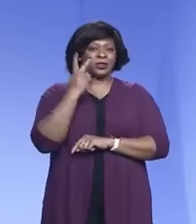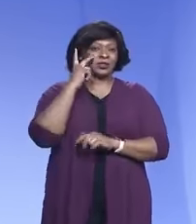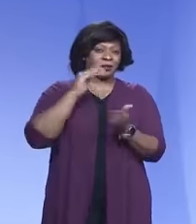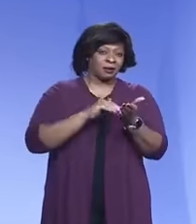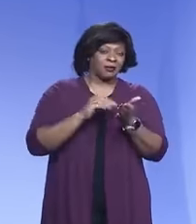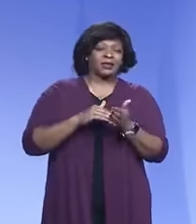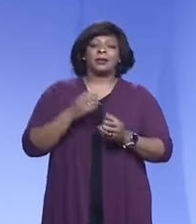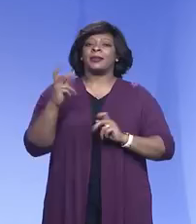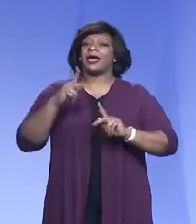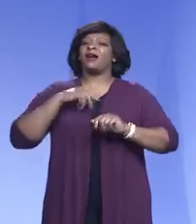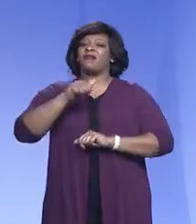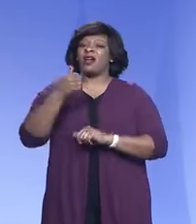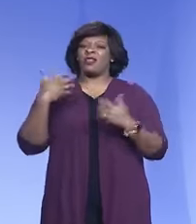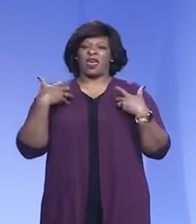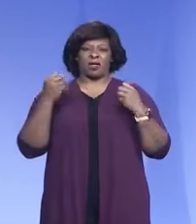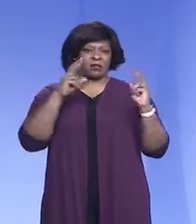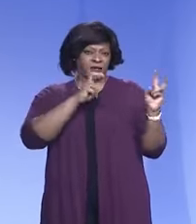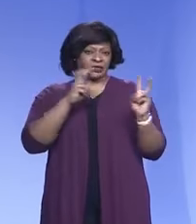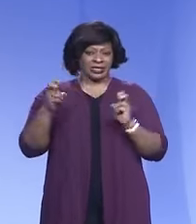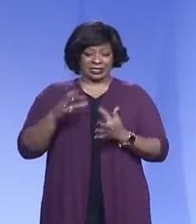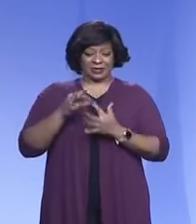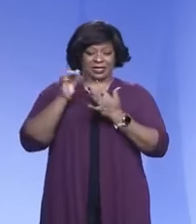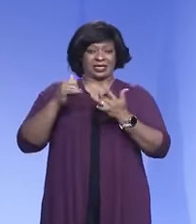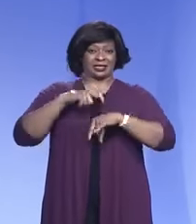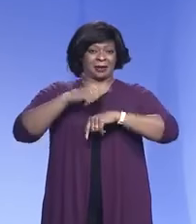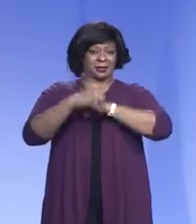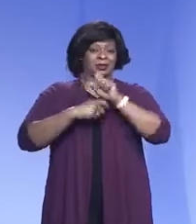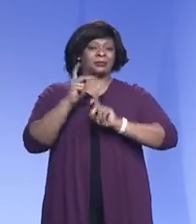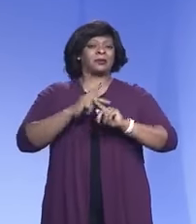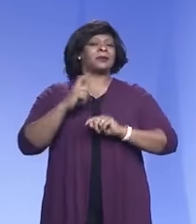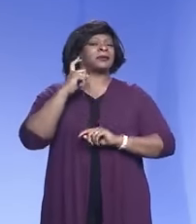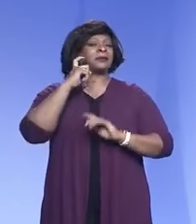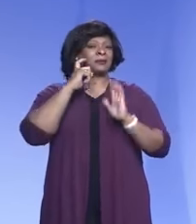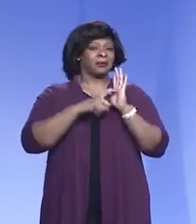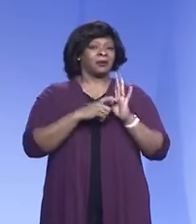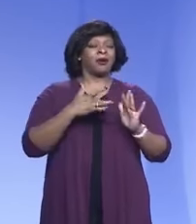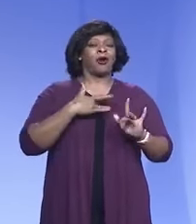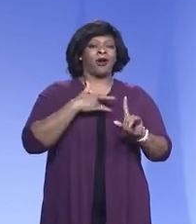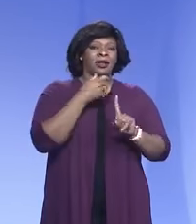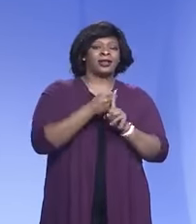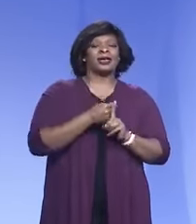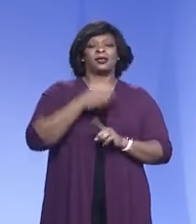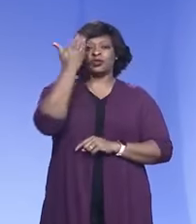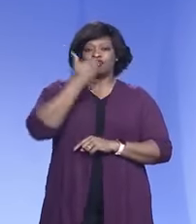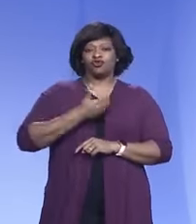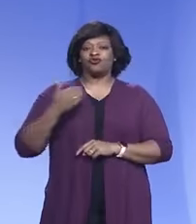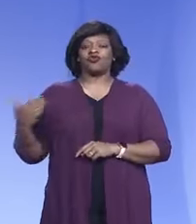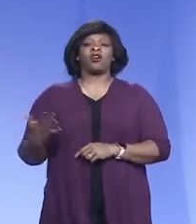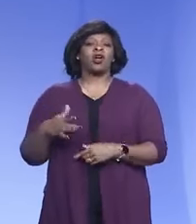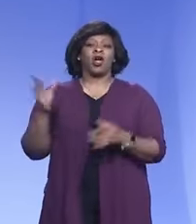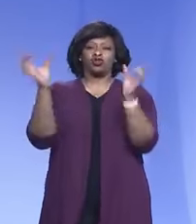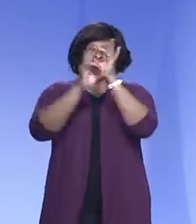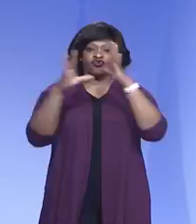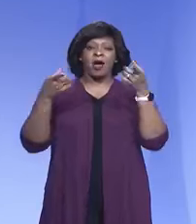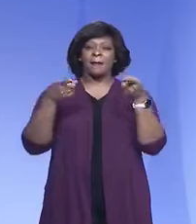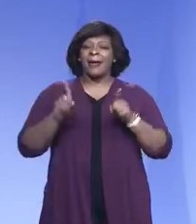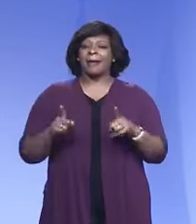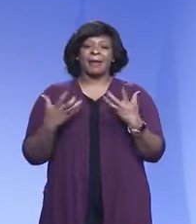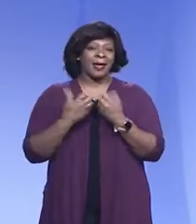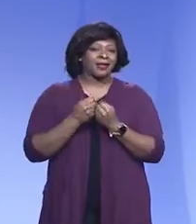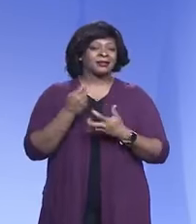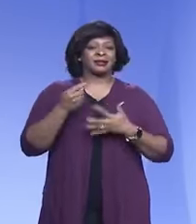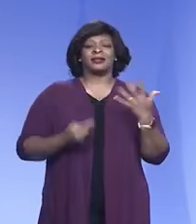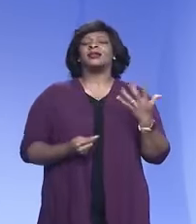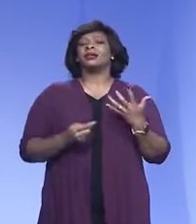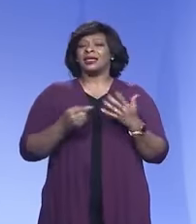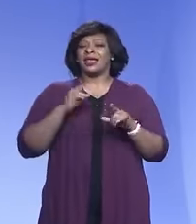other illnesses, particularly this time of year. People experience heart attacks, strokes, trauma, and other things that I've mentioned before. And